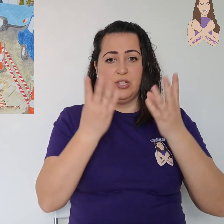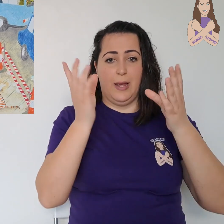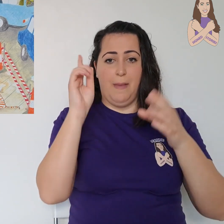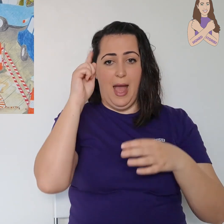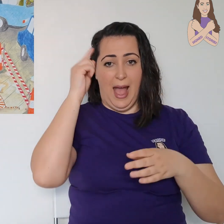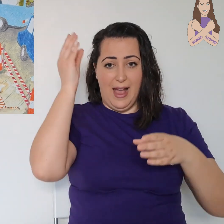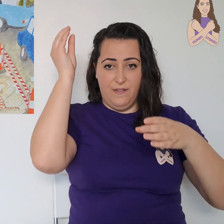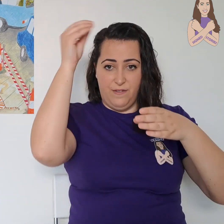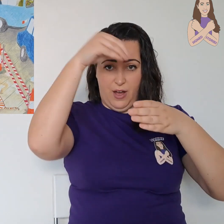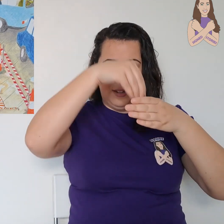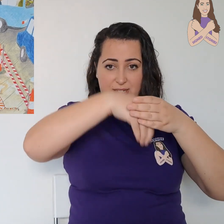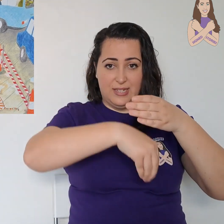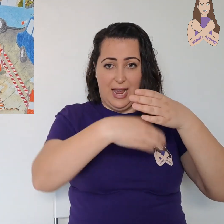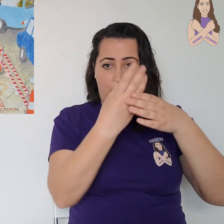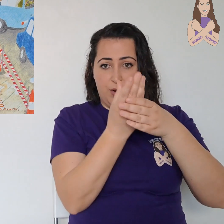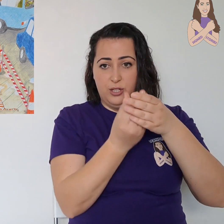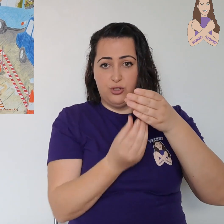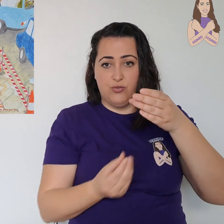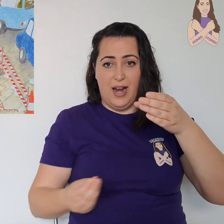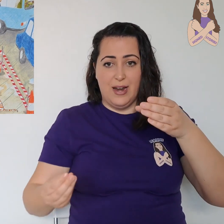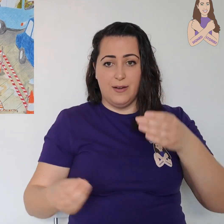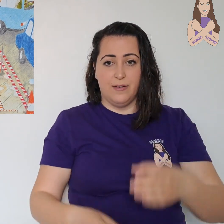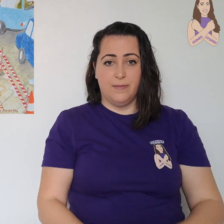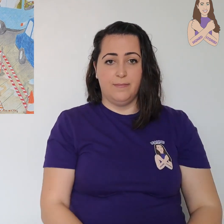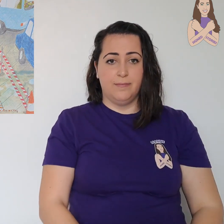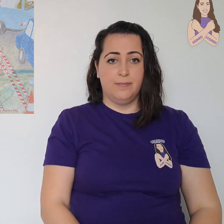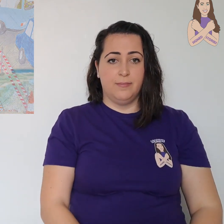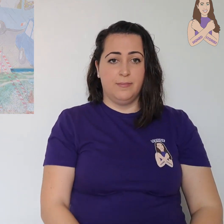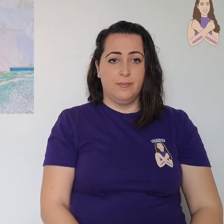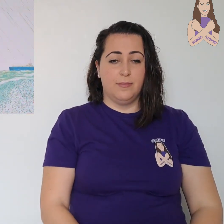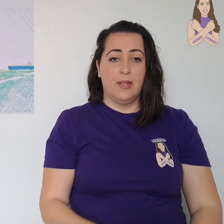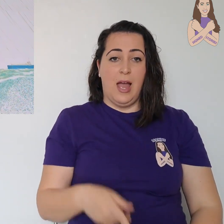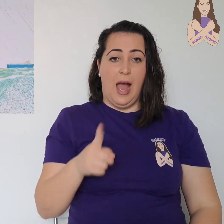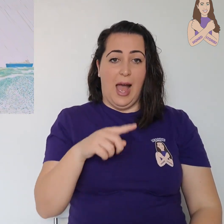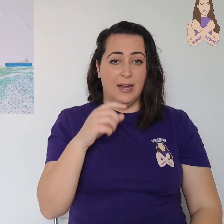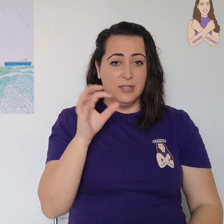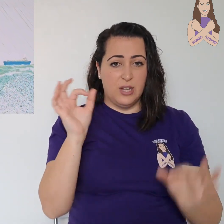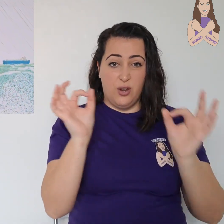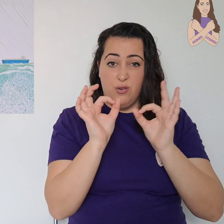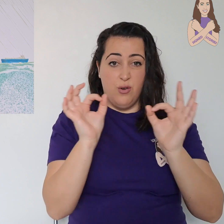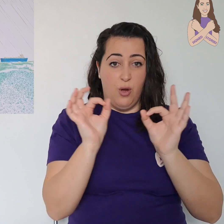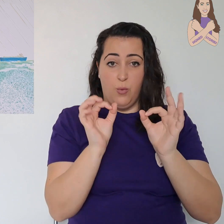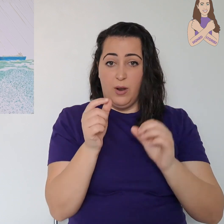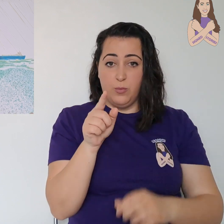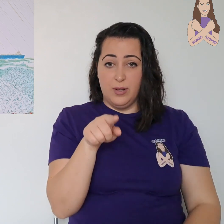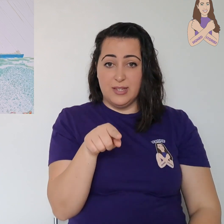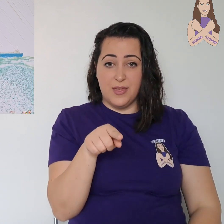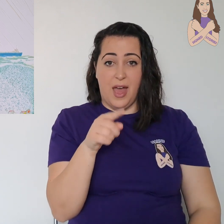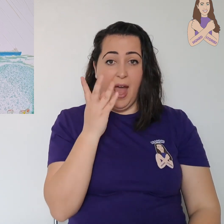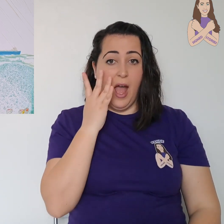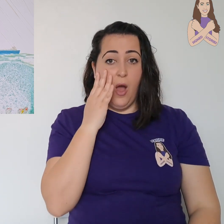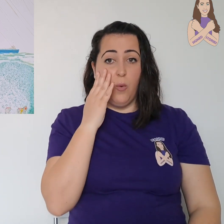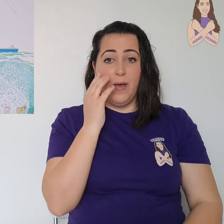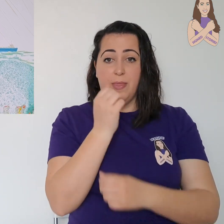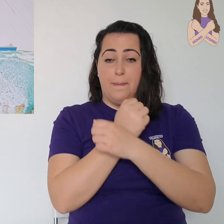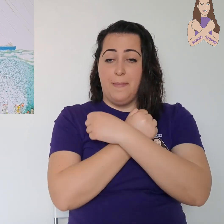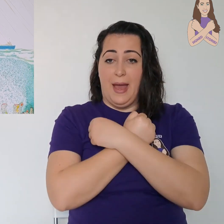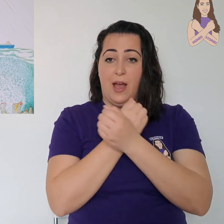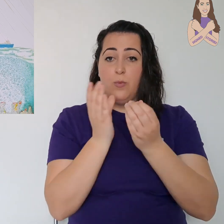him headfirst down a drain. And no one was there when the bear with